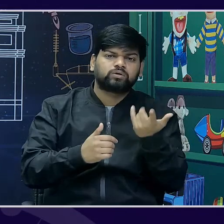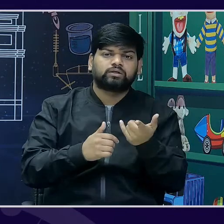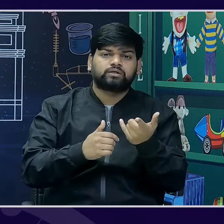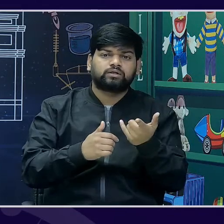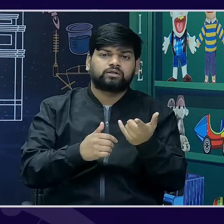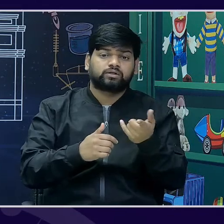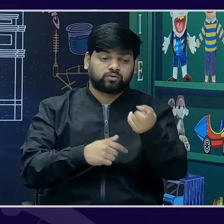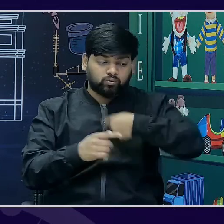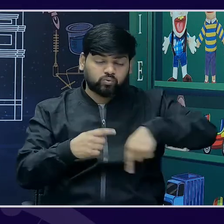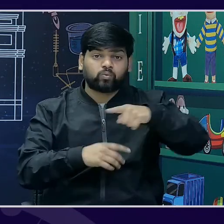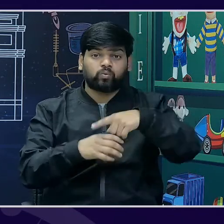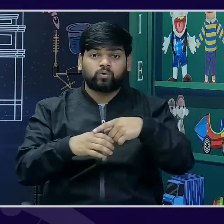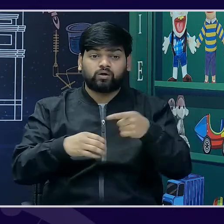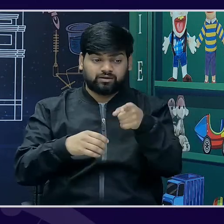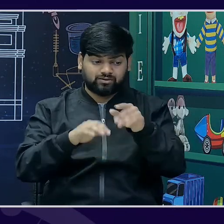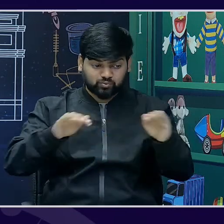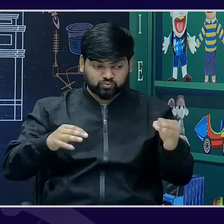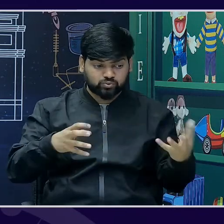I would think